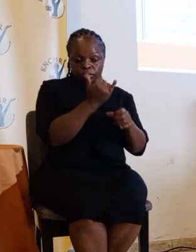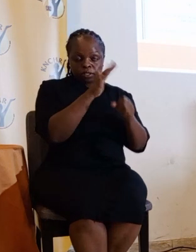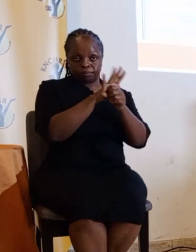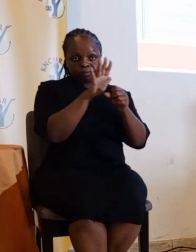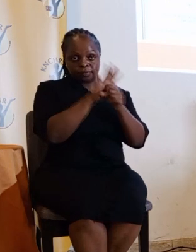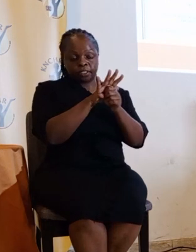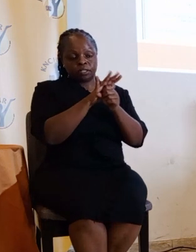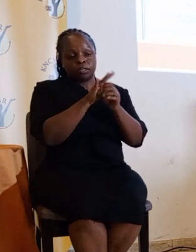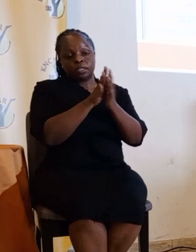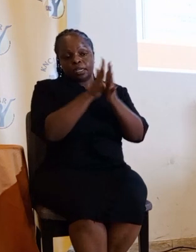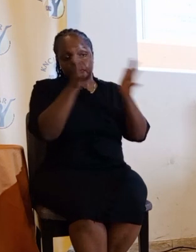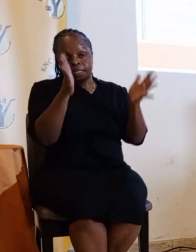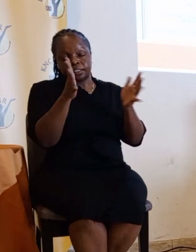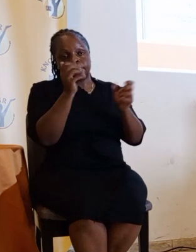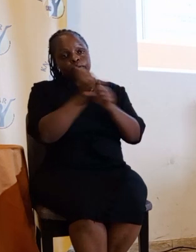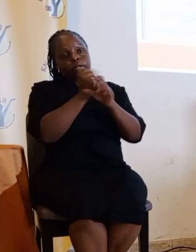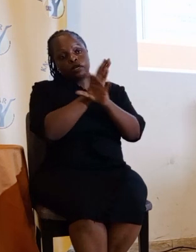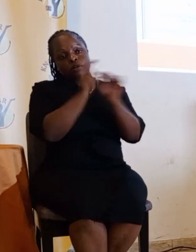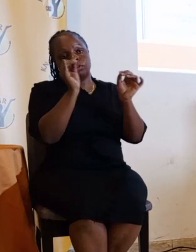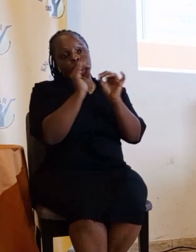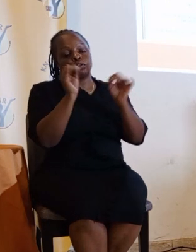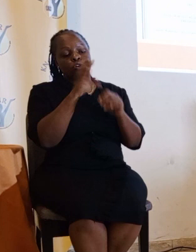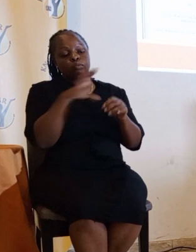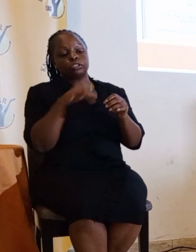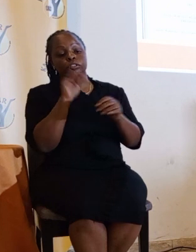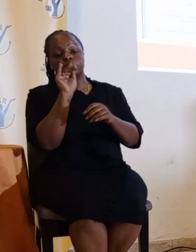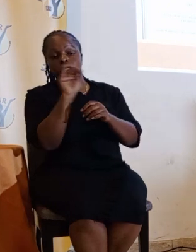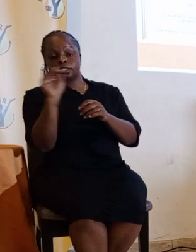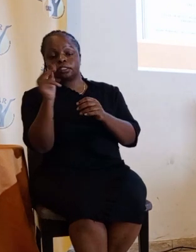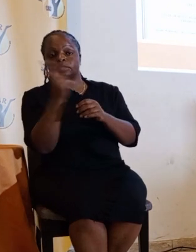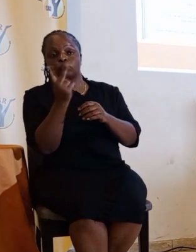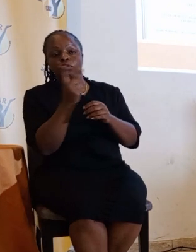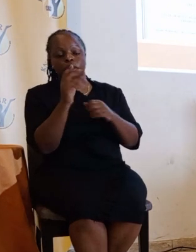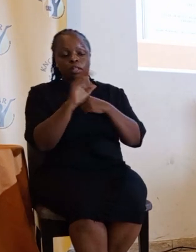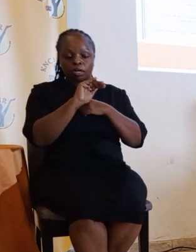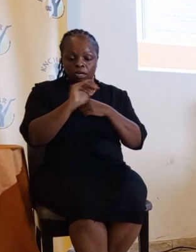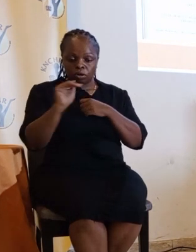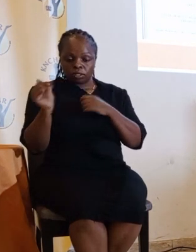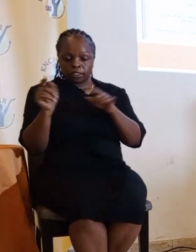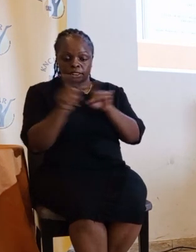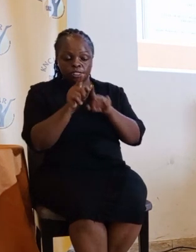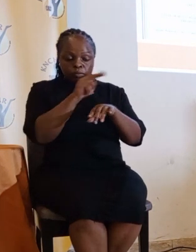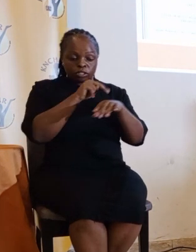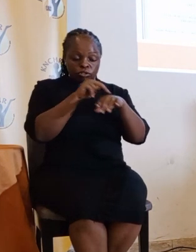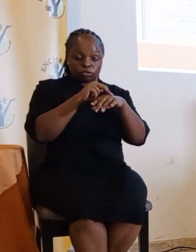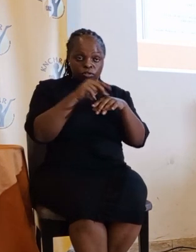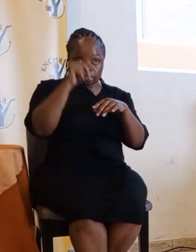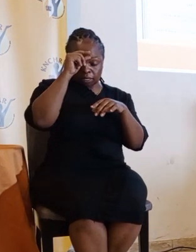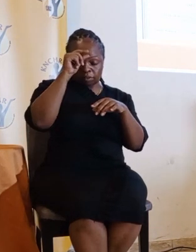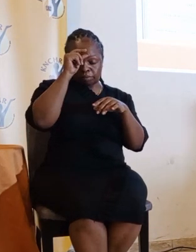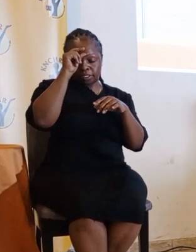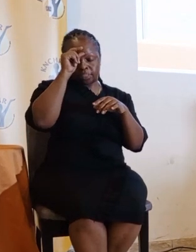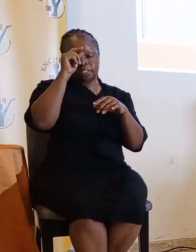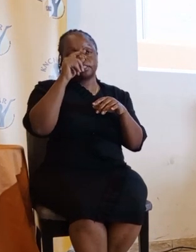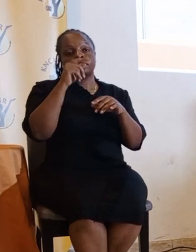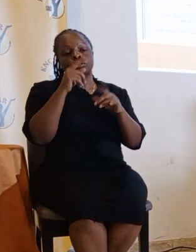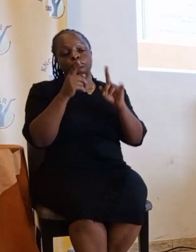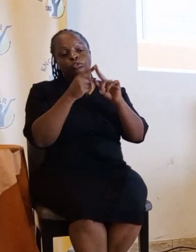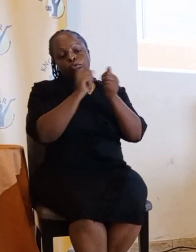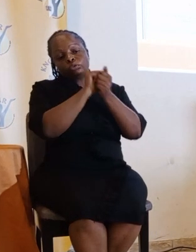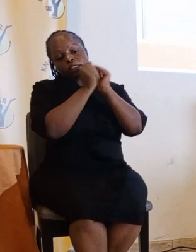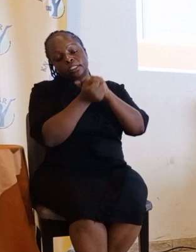largely unemployed. The Commission urges that both the county and national governments to avert the